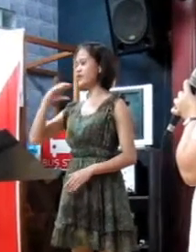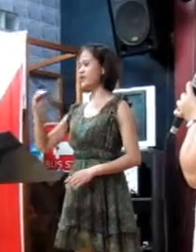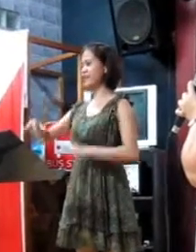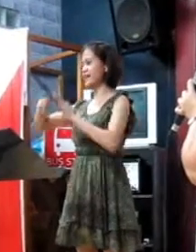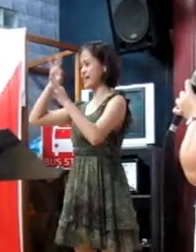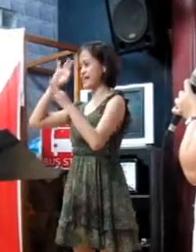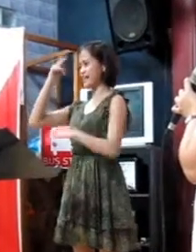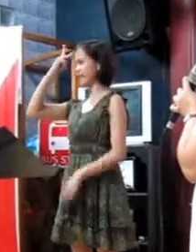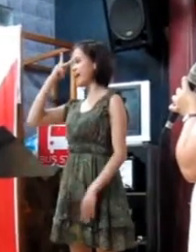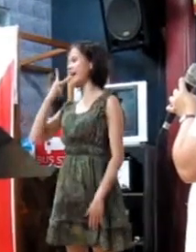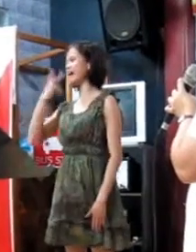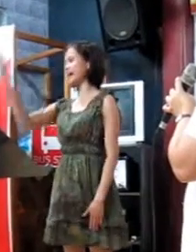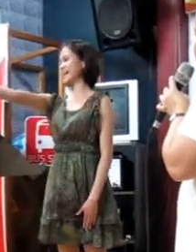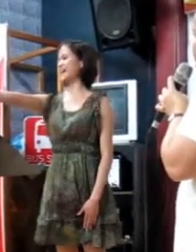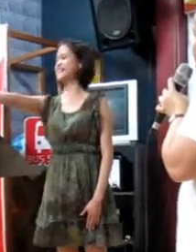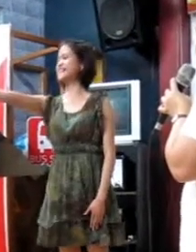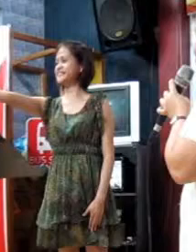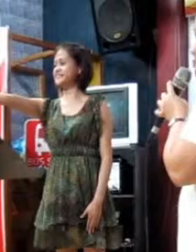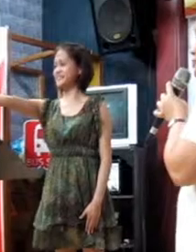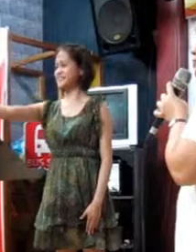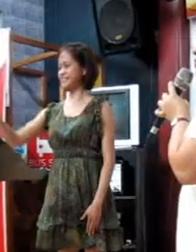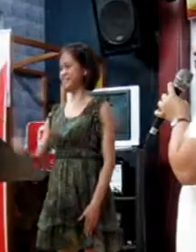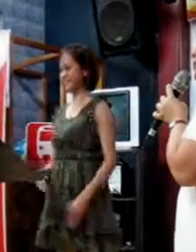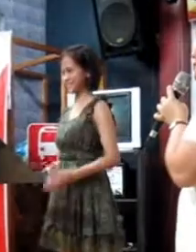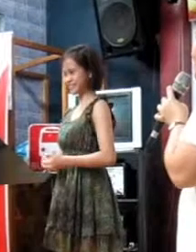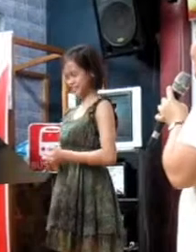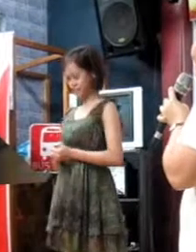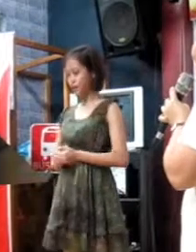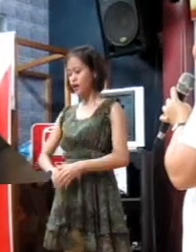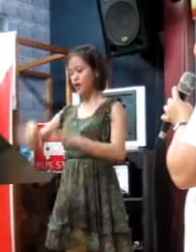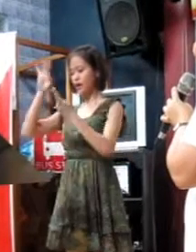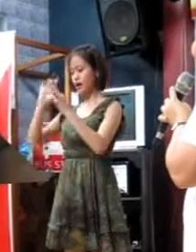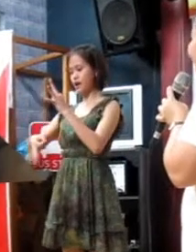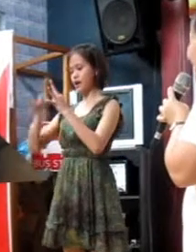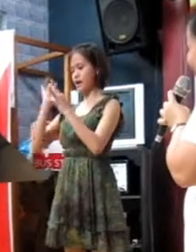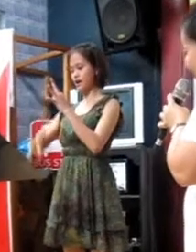parents and interpreters,